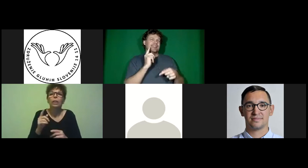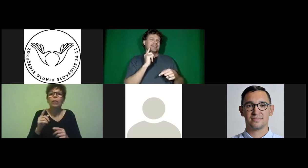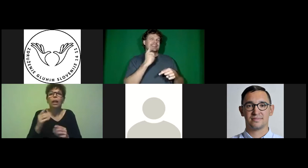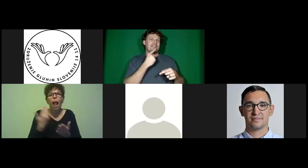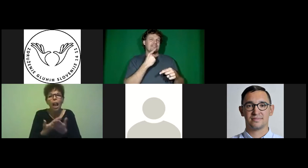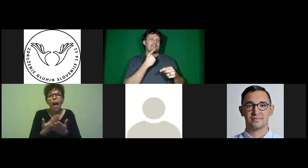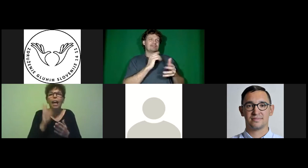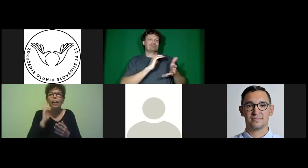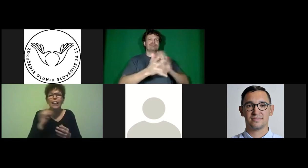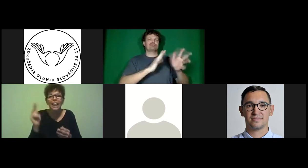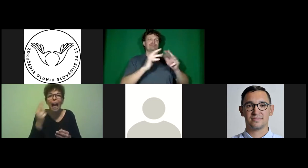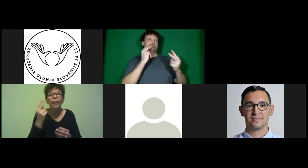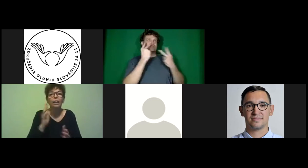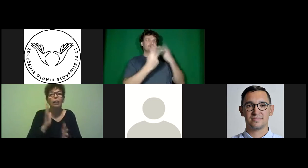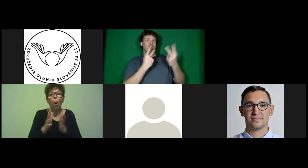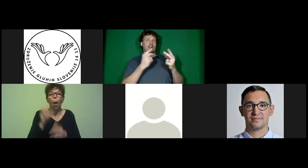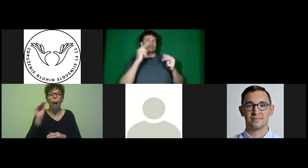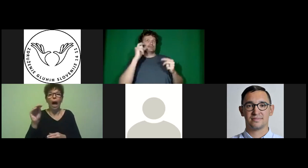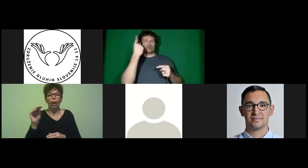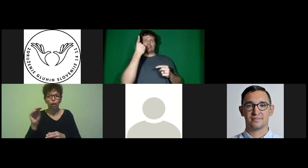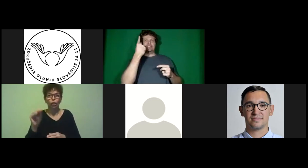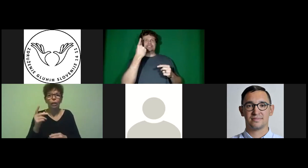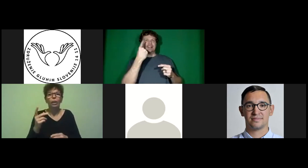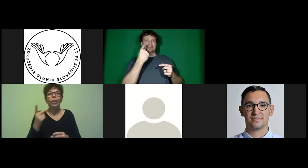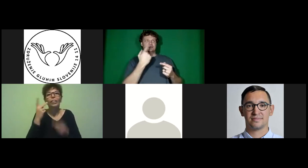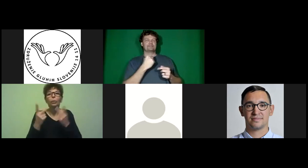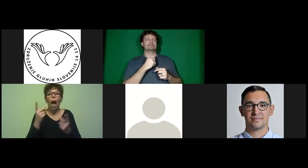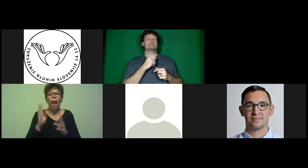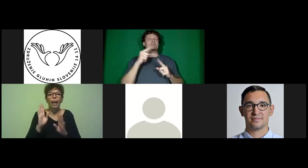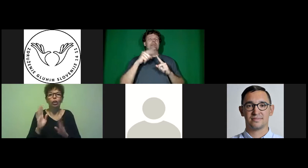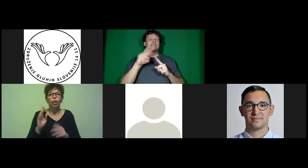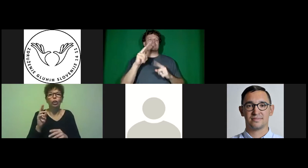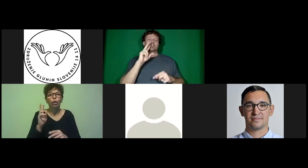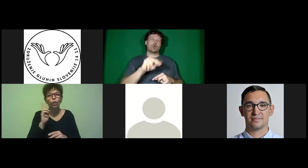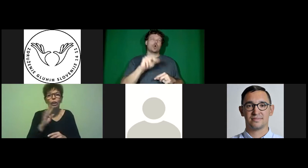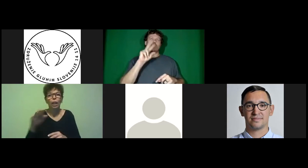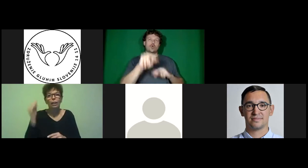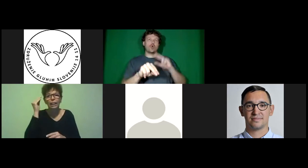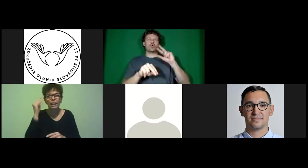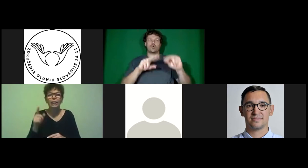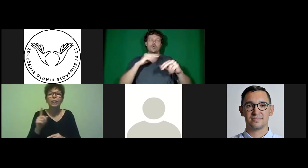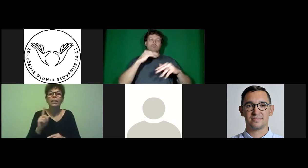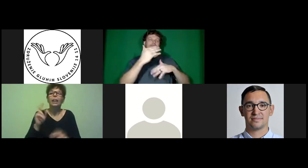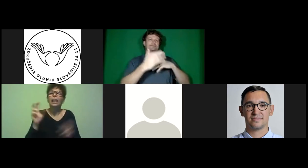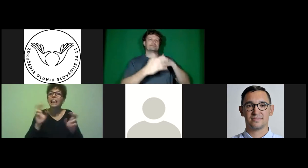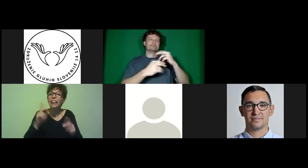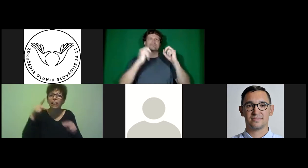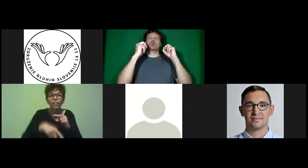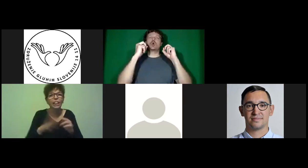And I lobbied to make sure that there was a deaf interpreter interpreting for the show. At